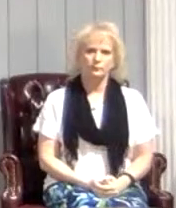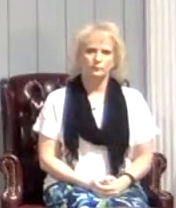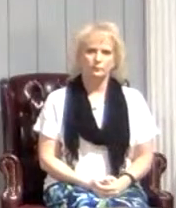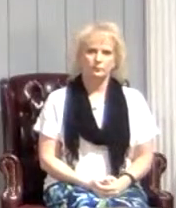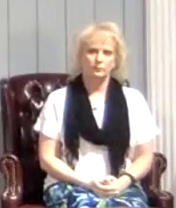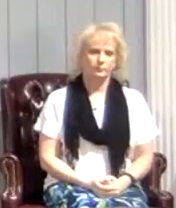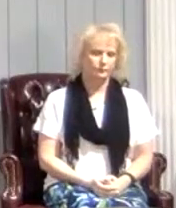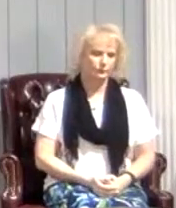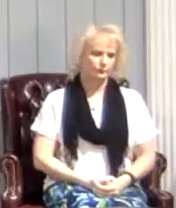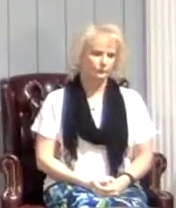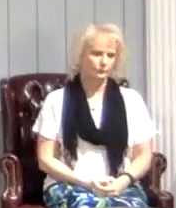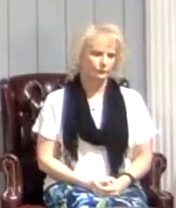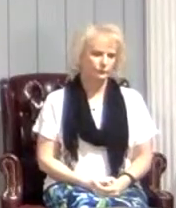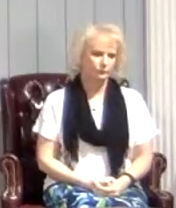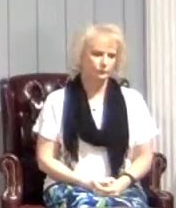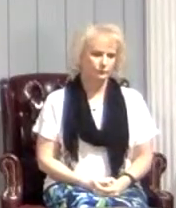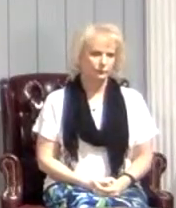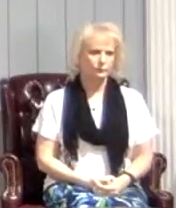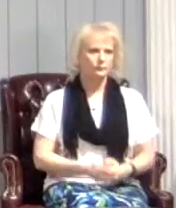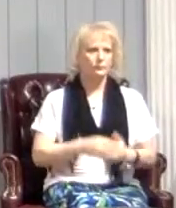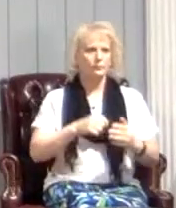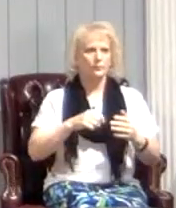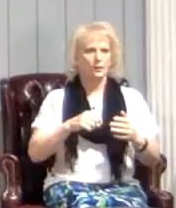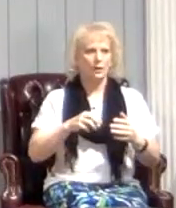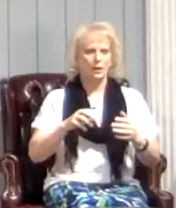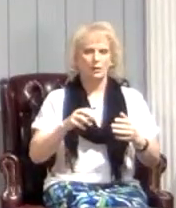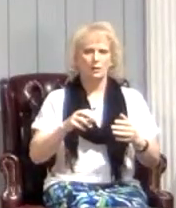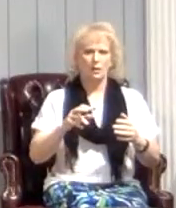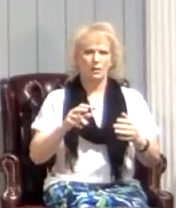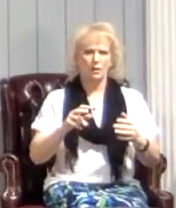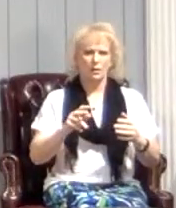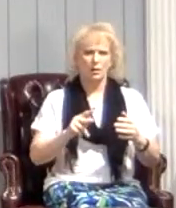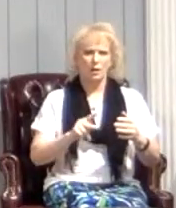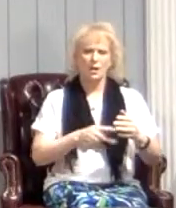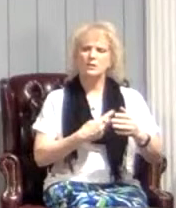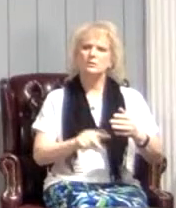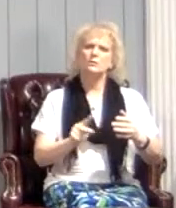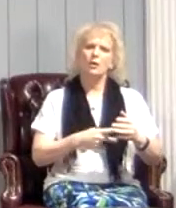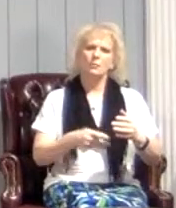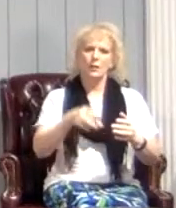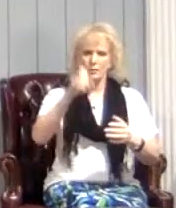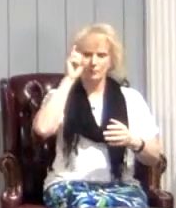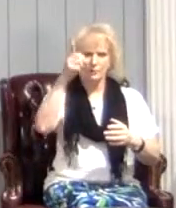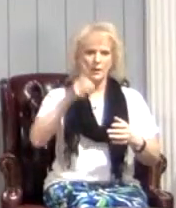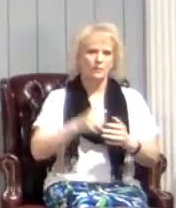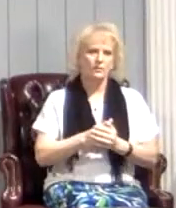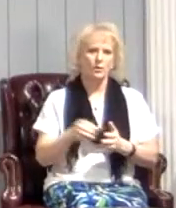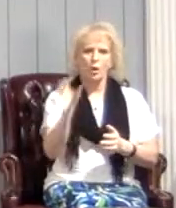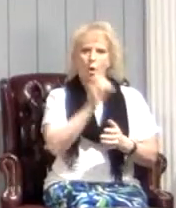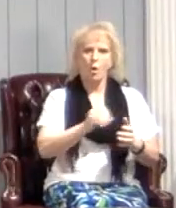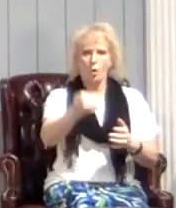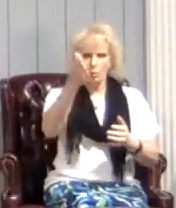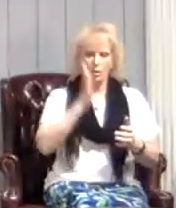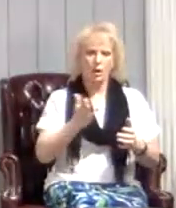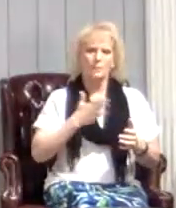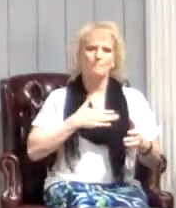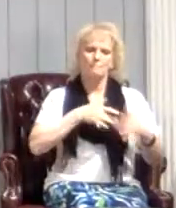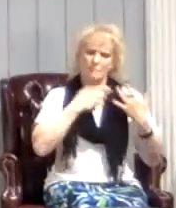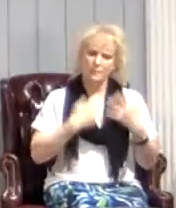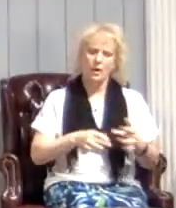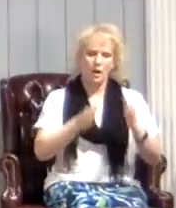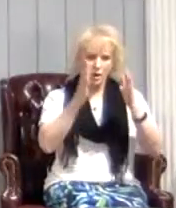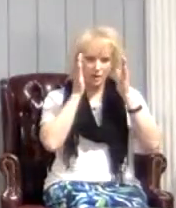second. Psalm 108 verse 1 says, a psalm or psalm of David. And then he says, O God, my heart